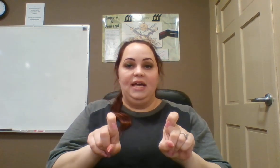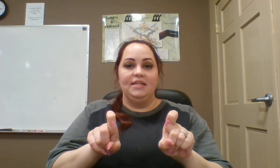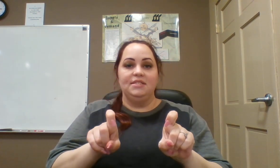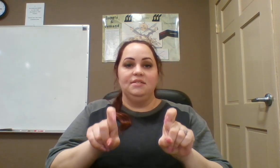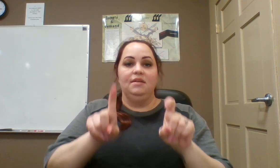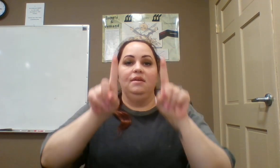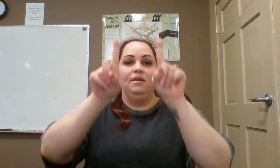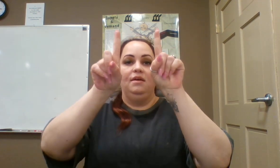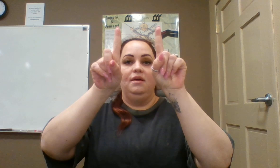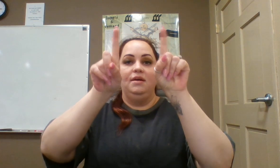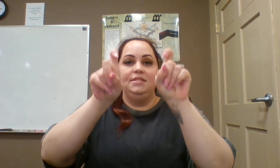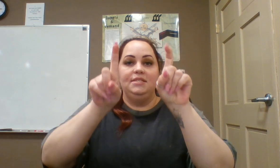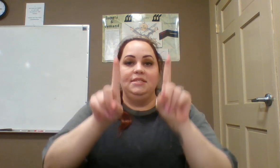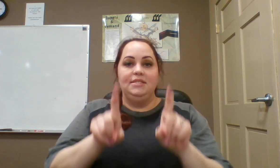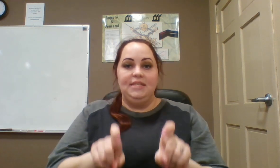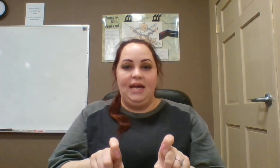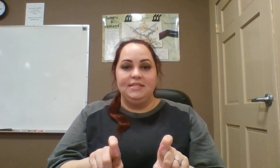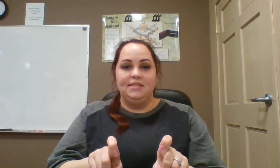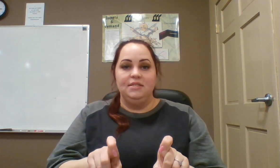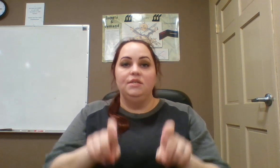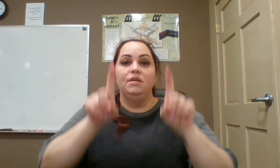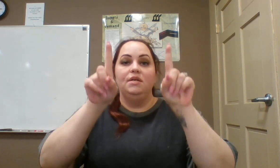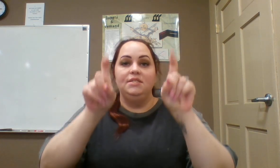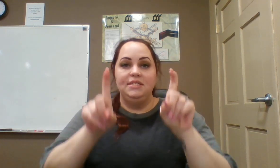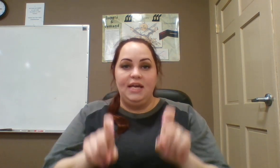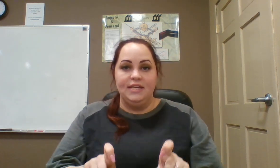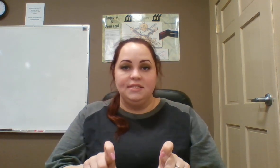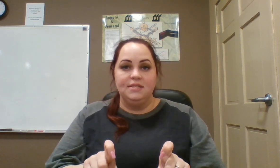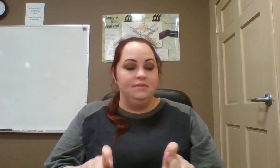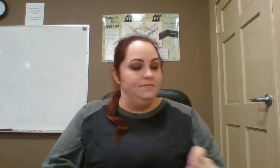Test. Test. Test.